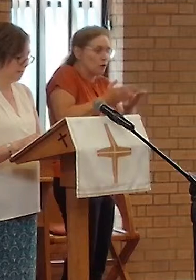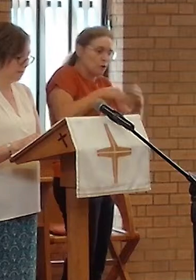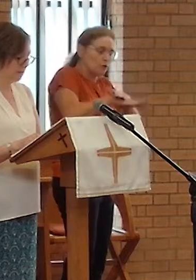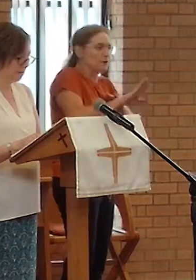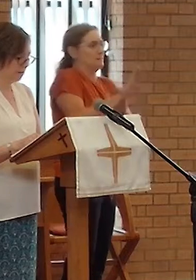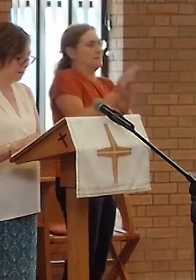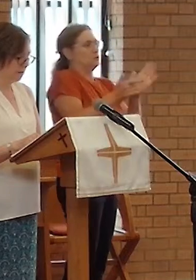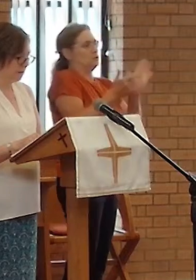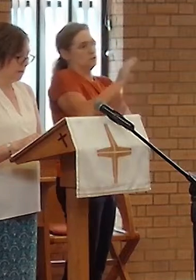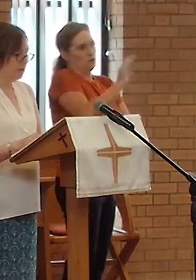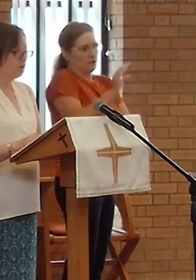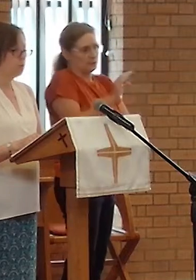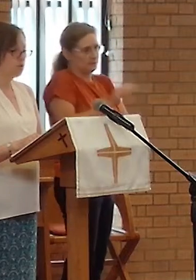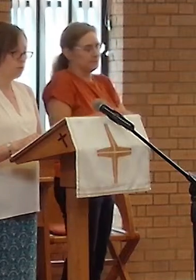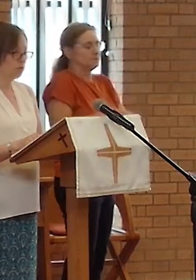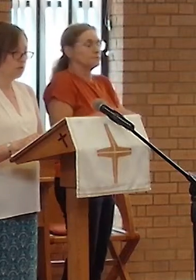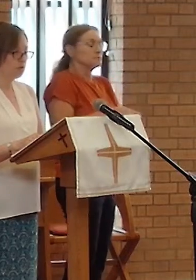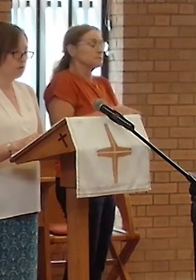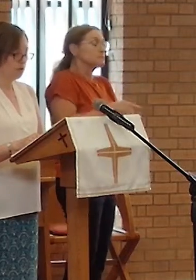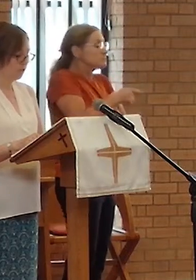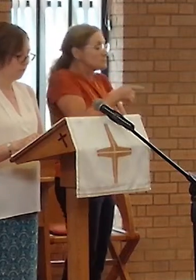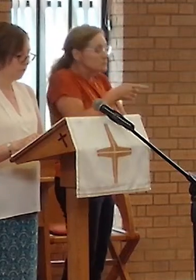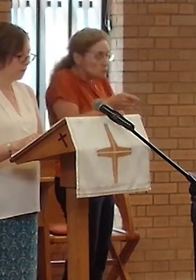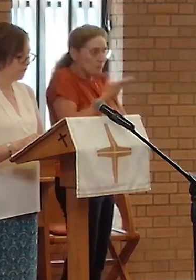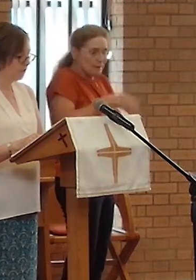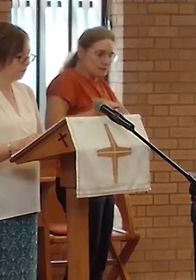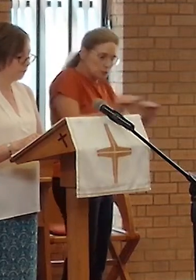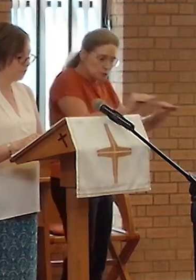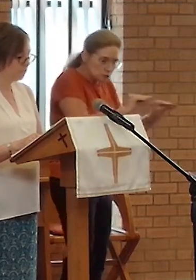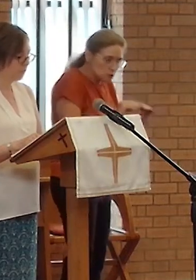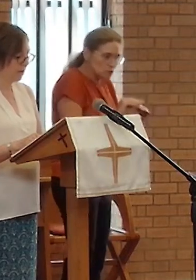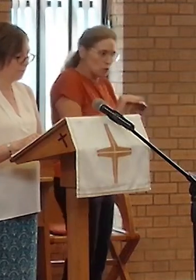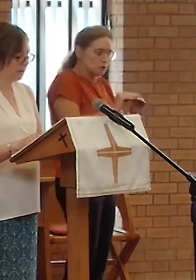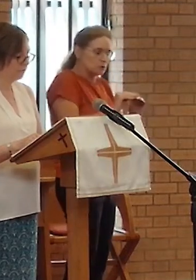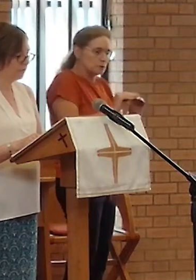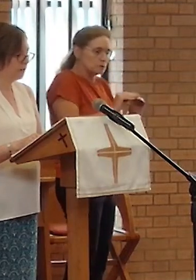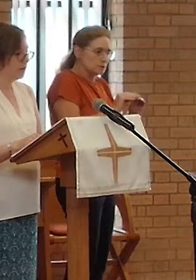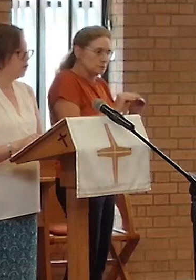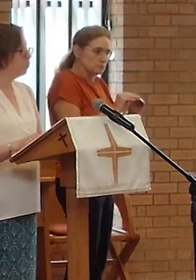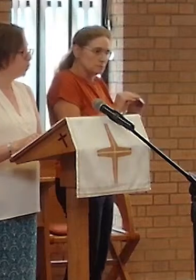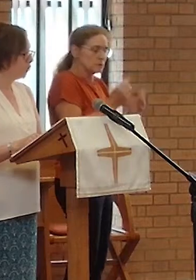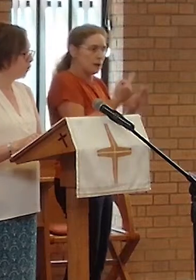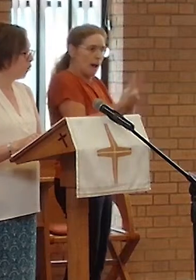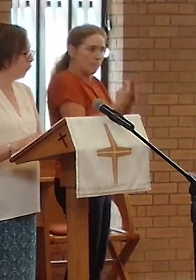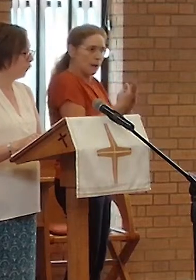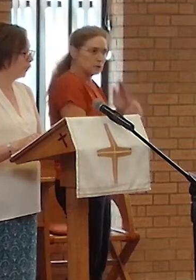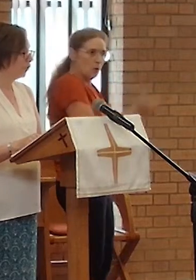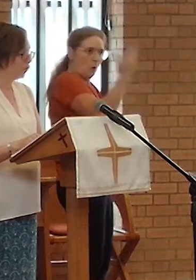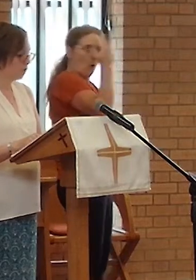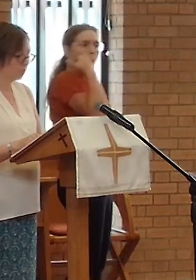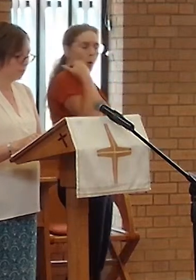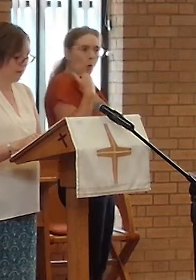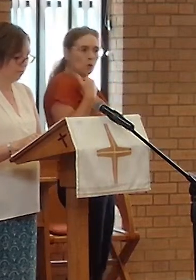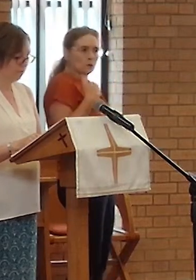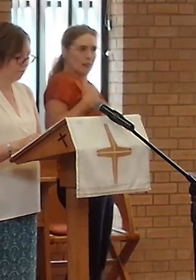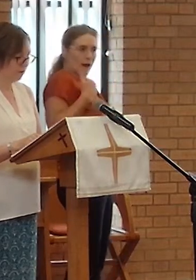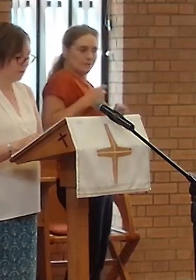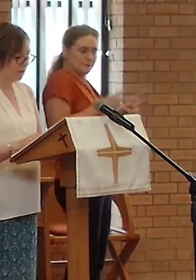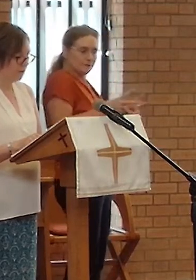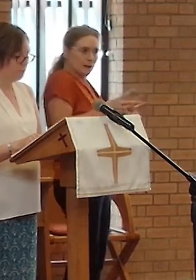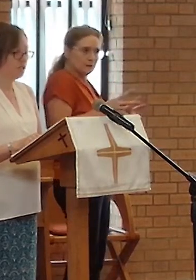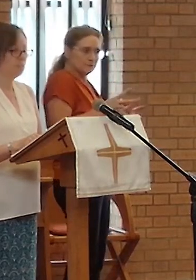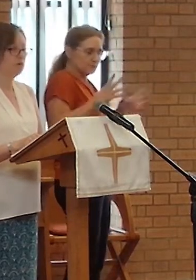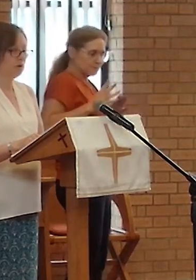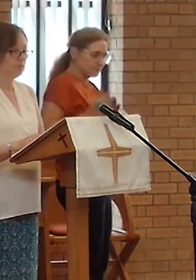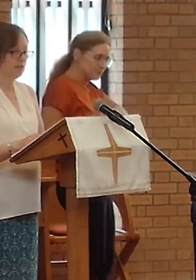Jesus. You were taught, with regard to your former way of life, to put off your old self,